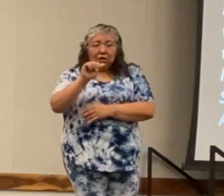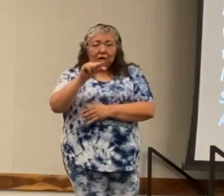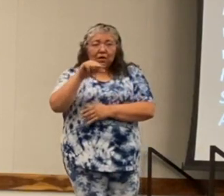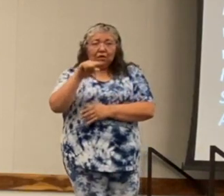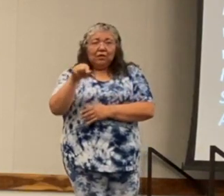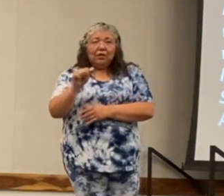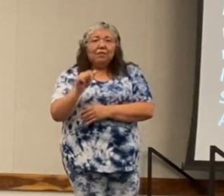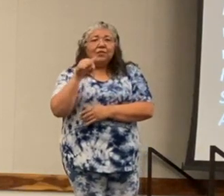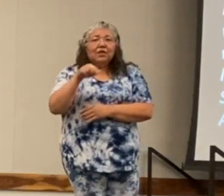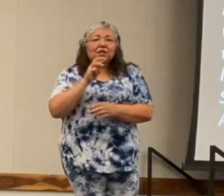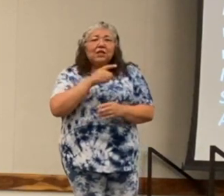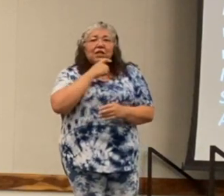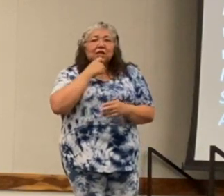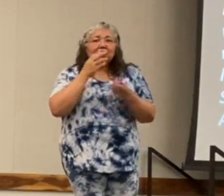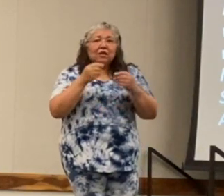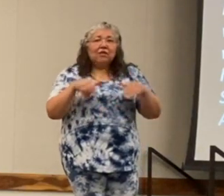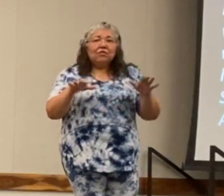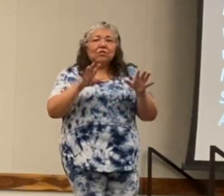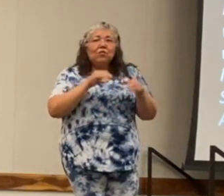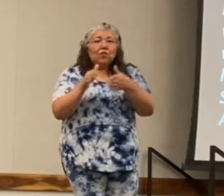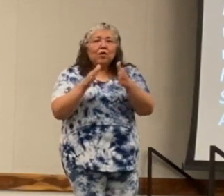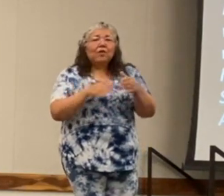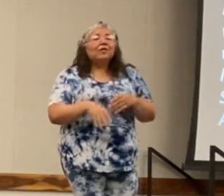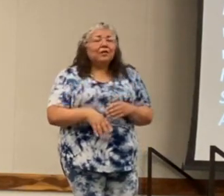road. So he got up and went.